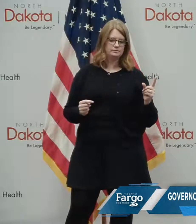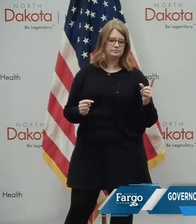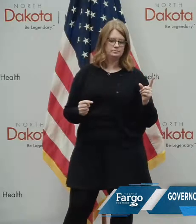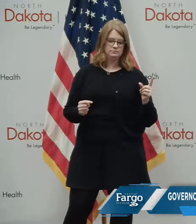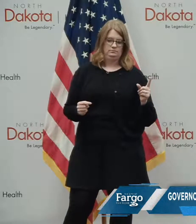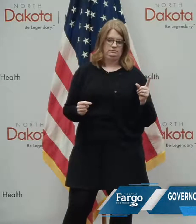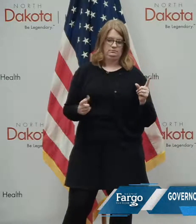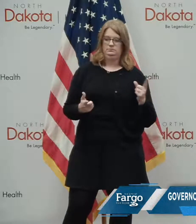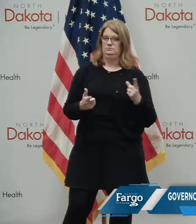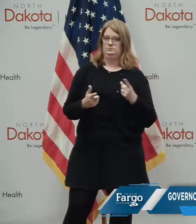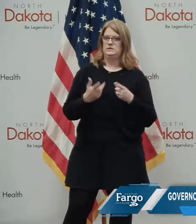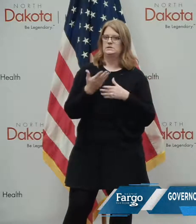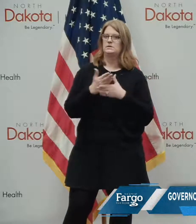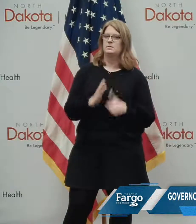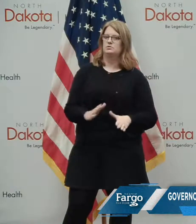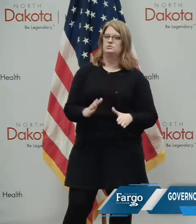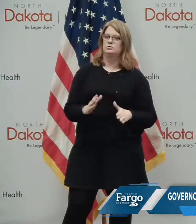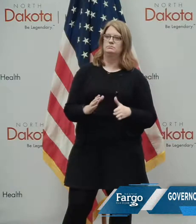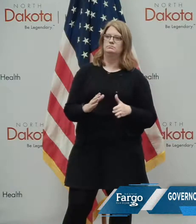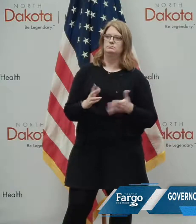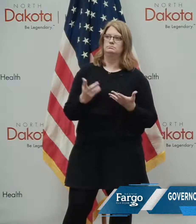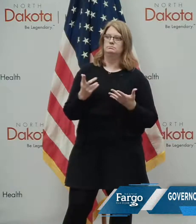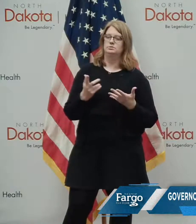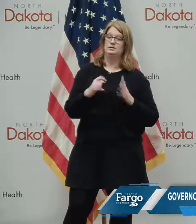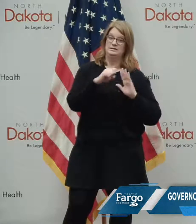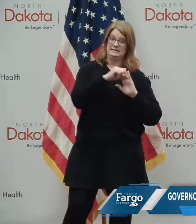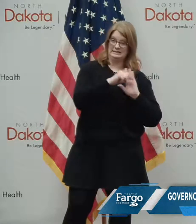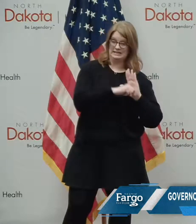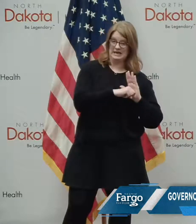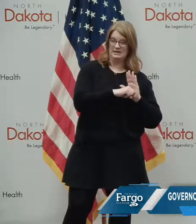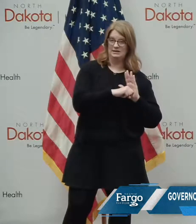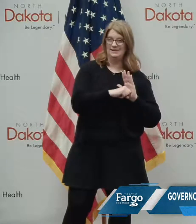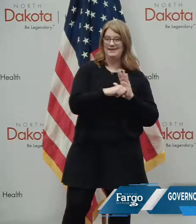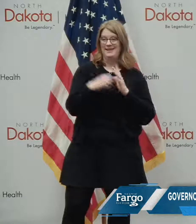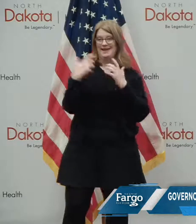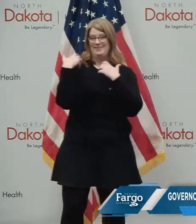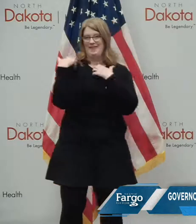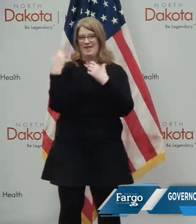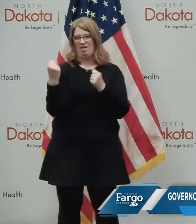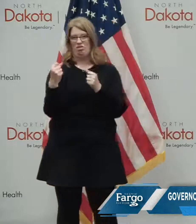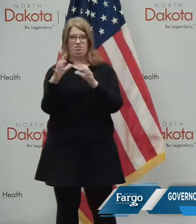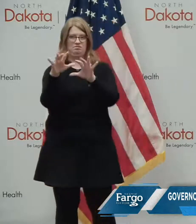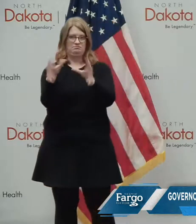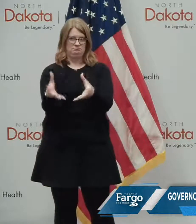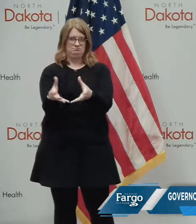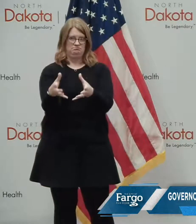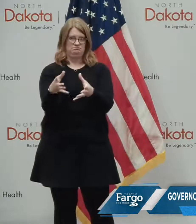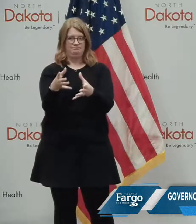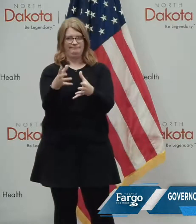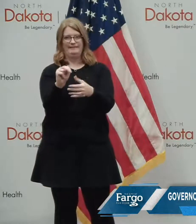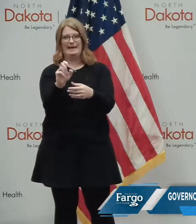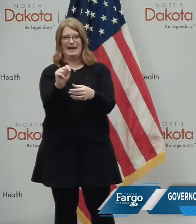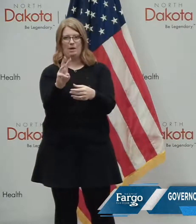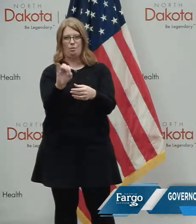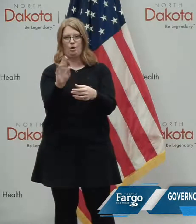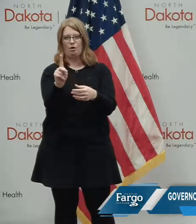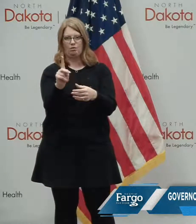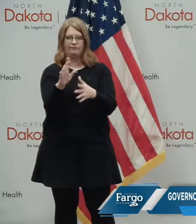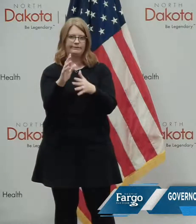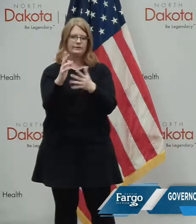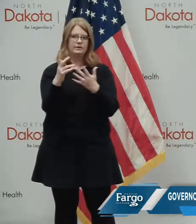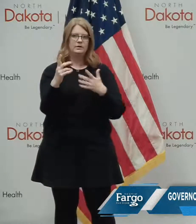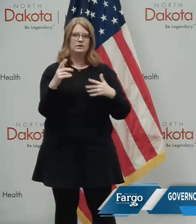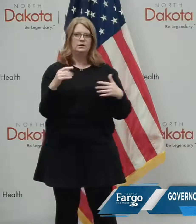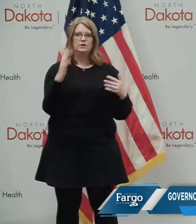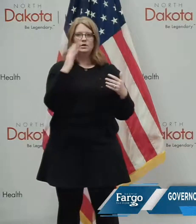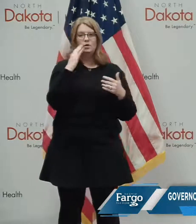partnership between the state and the health network, if you will, because we do have our tertiary,